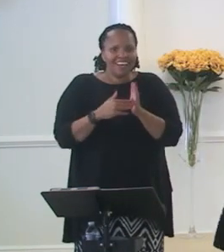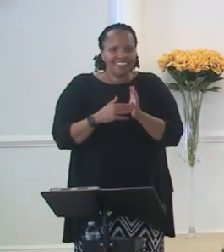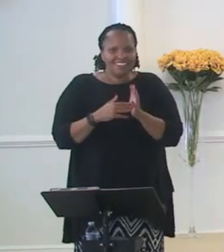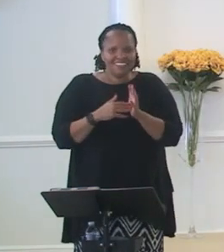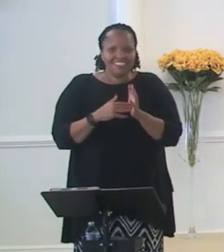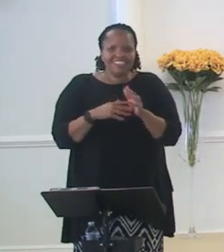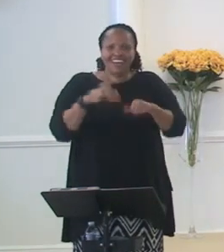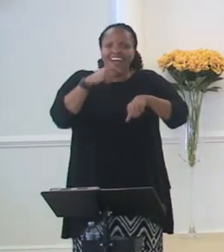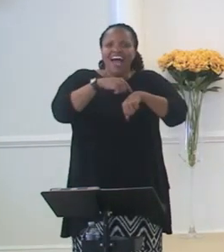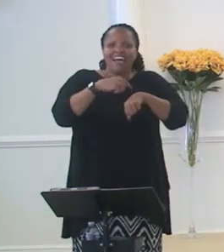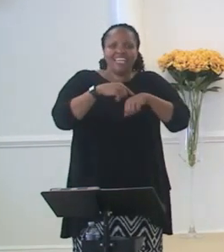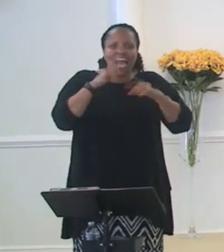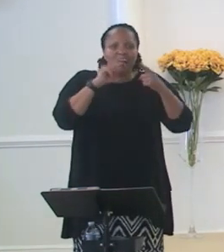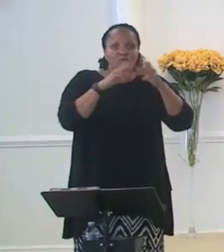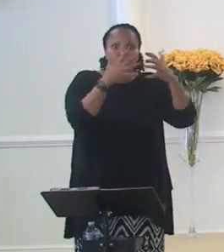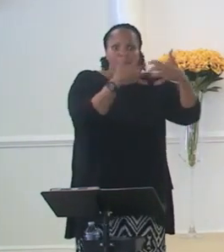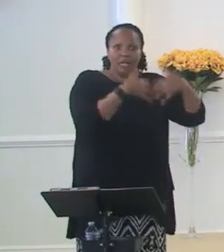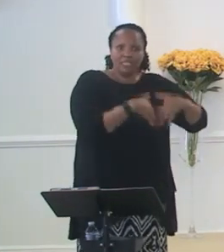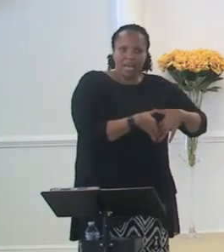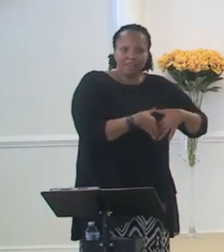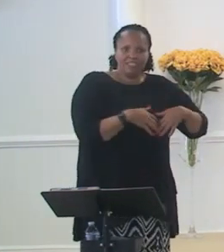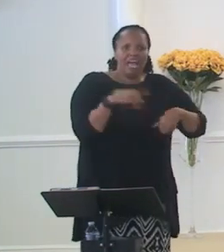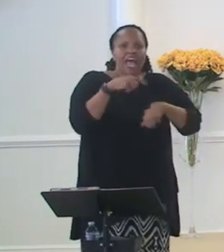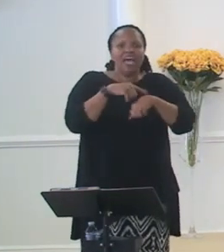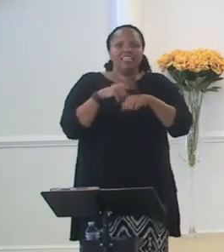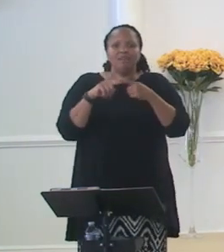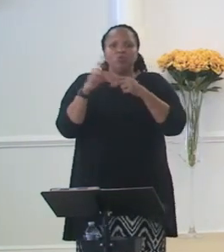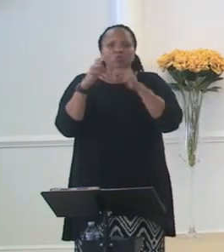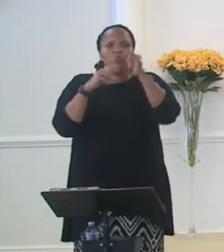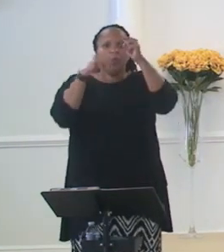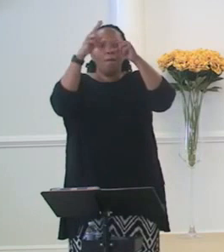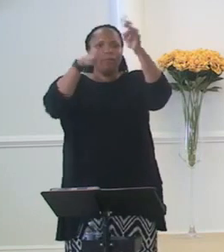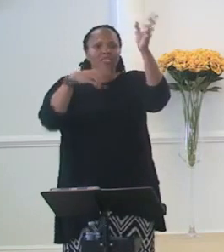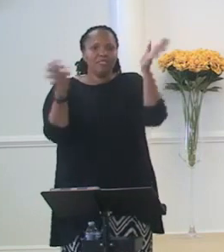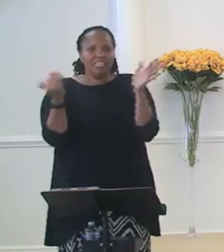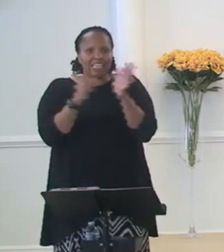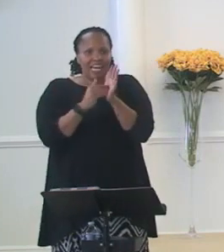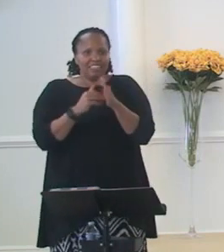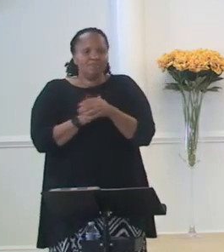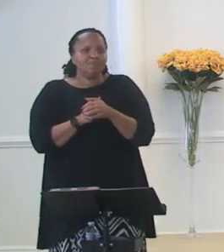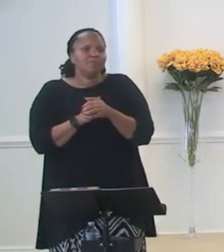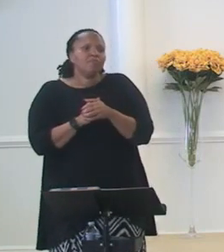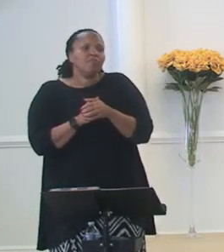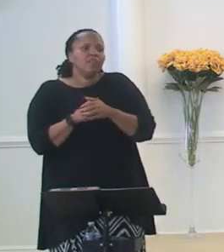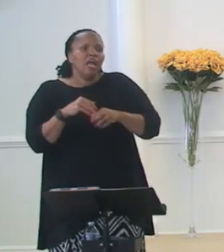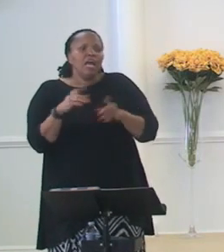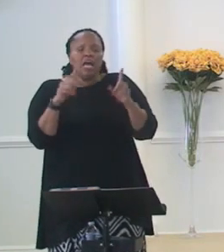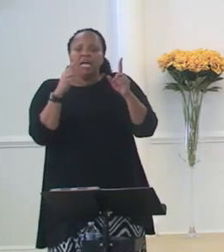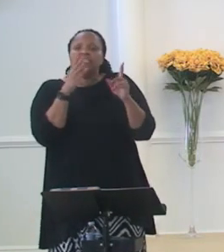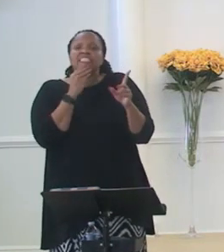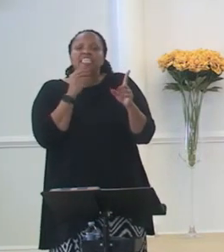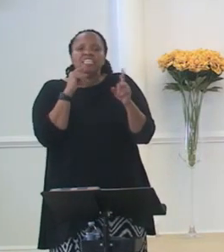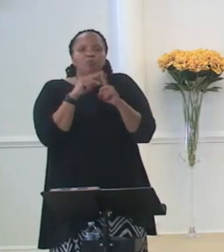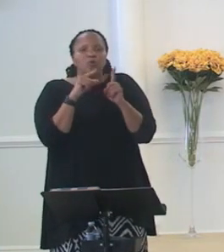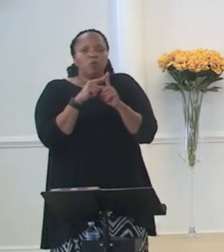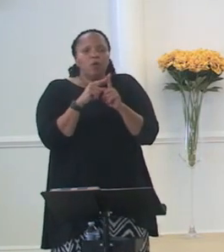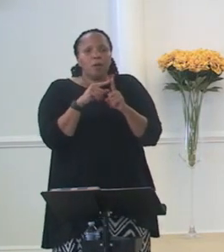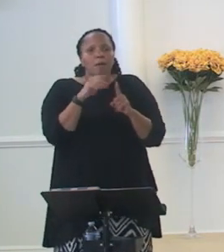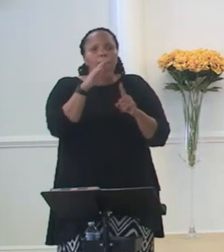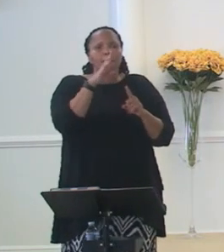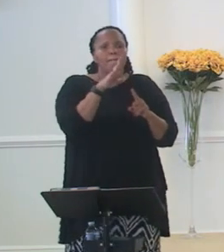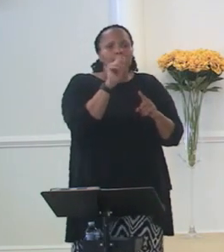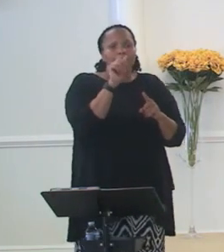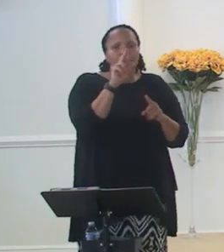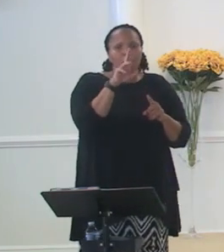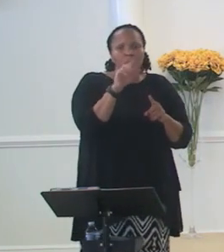A time to Paras and a time to Barna. Now, Barna means to build up. It means